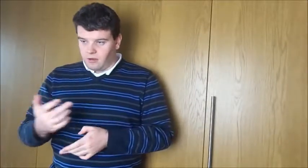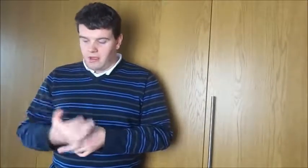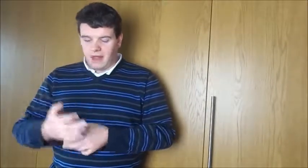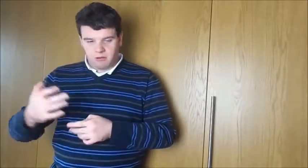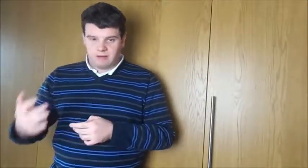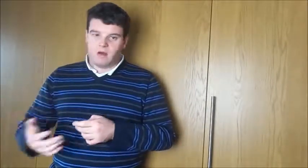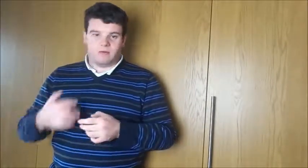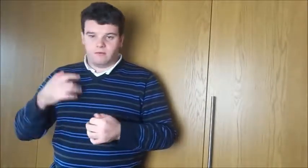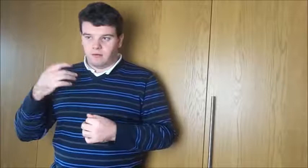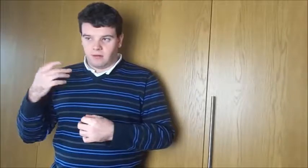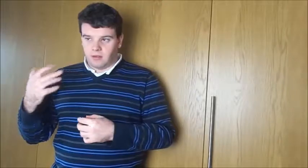housebound and